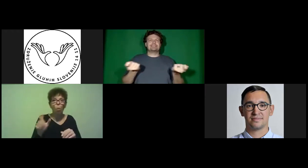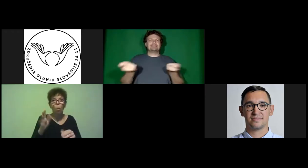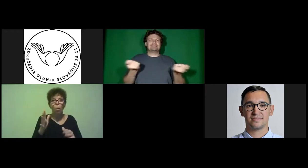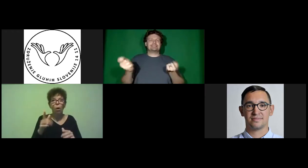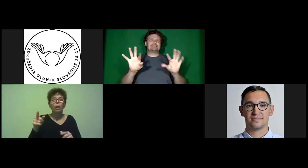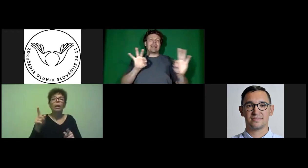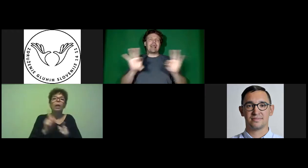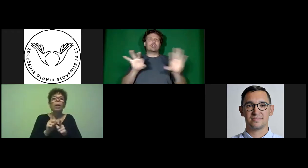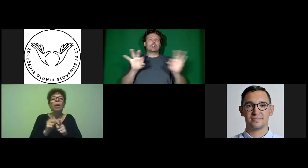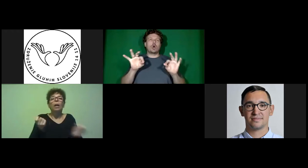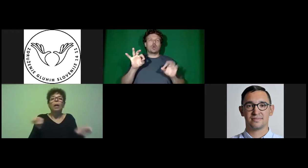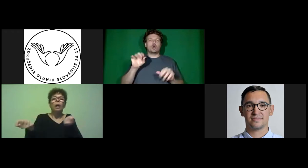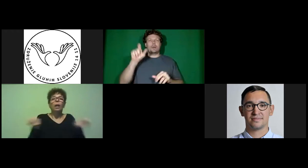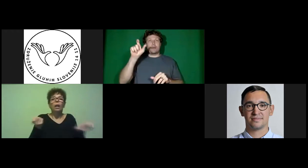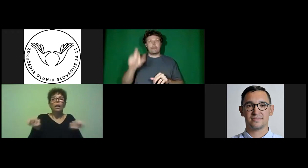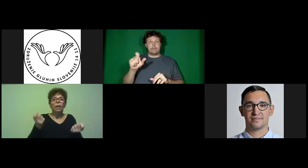another coach.